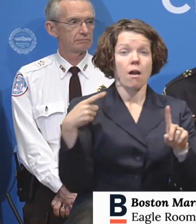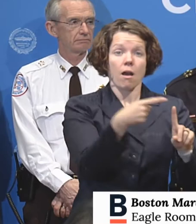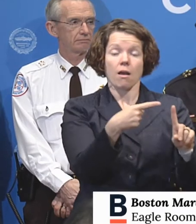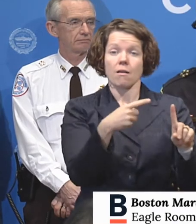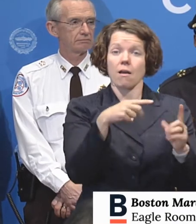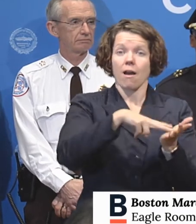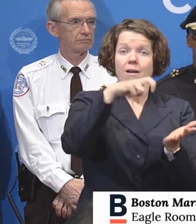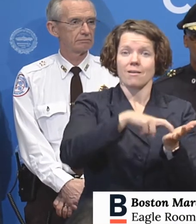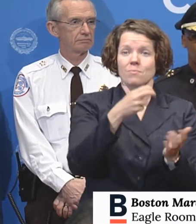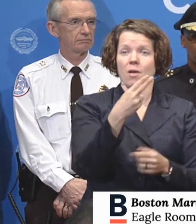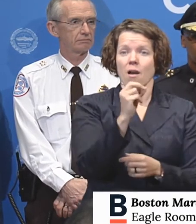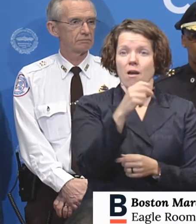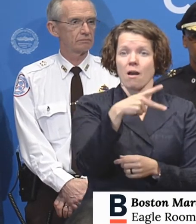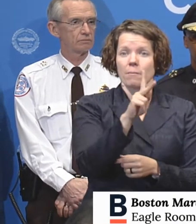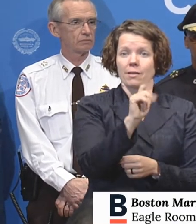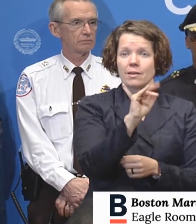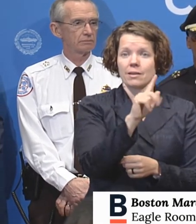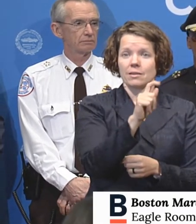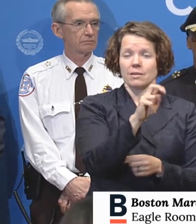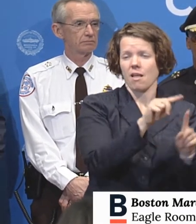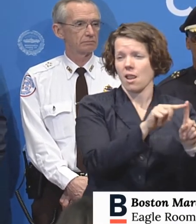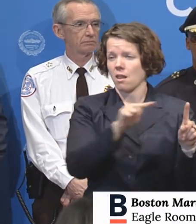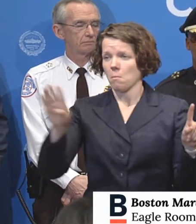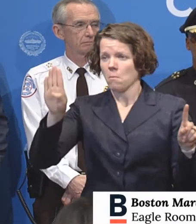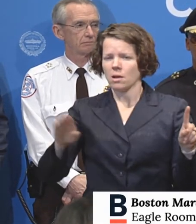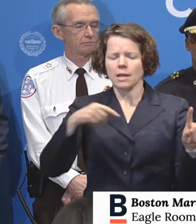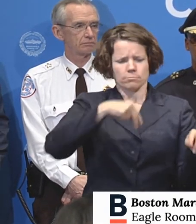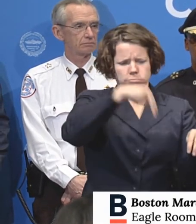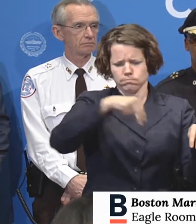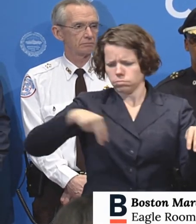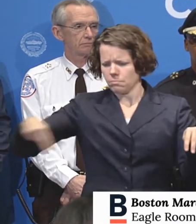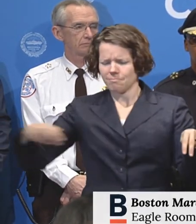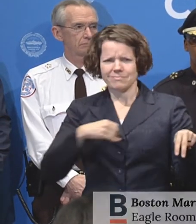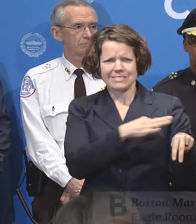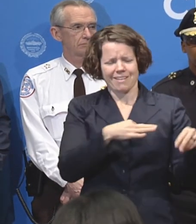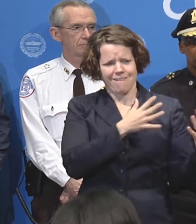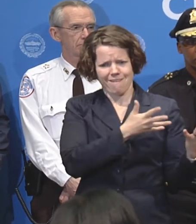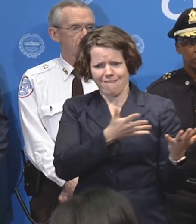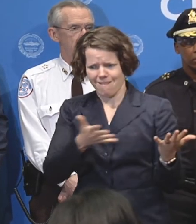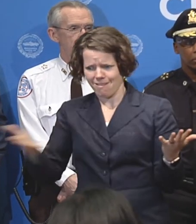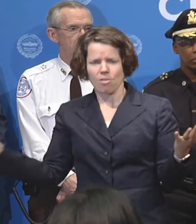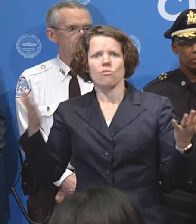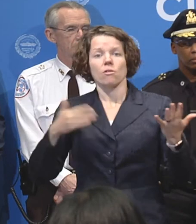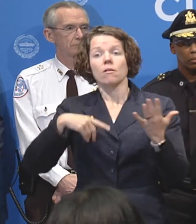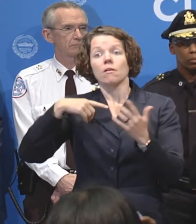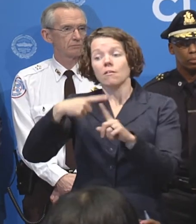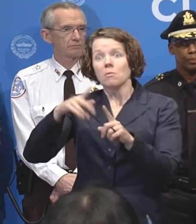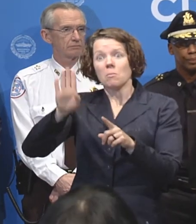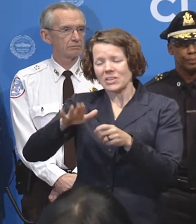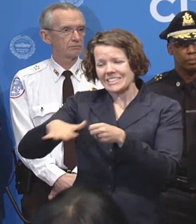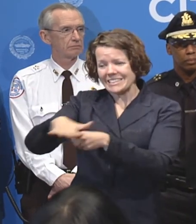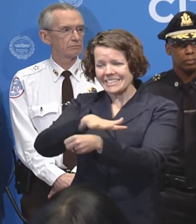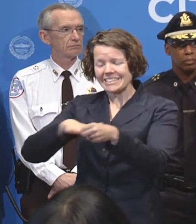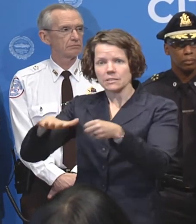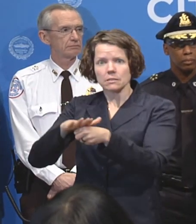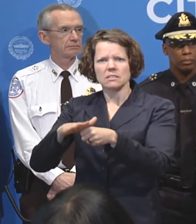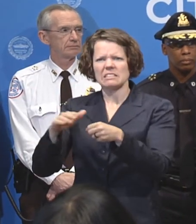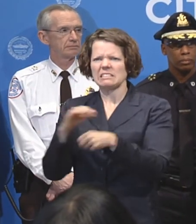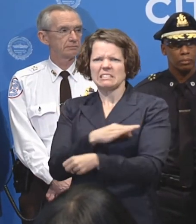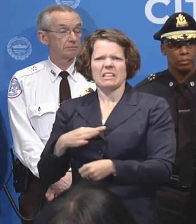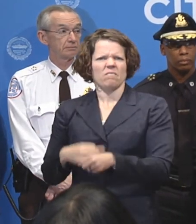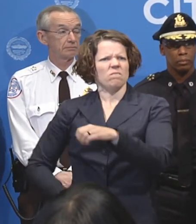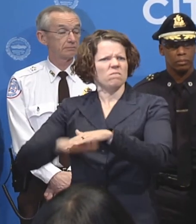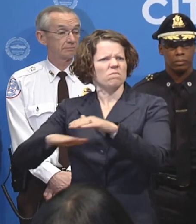Boston. As always, we're going to maintain our normal staffing levels in our neighborhoods and throughout the city of Boston. So as we see a